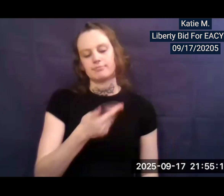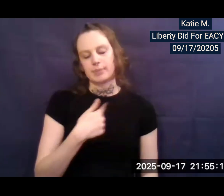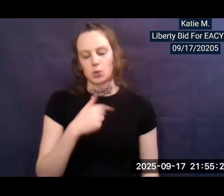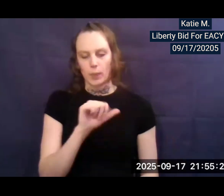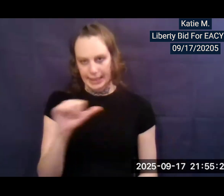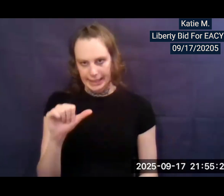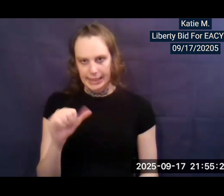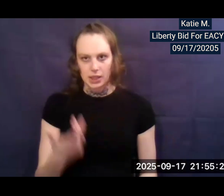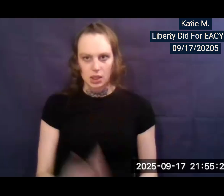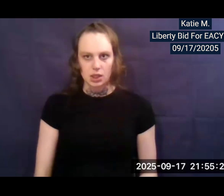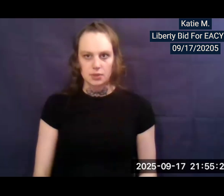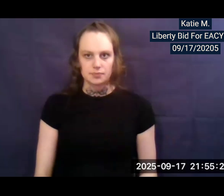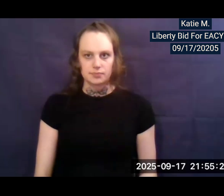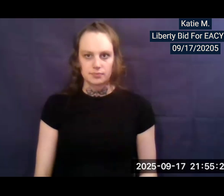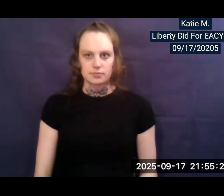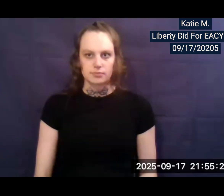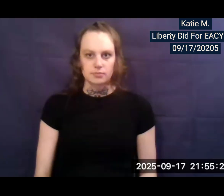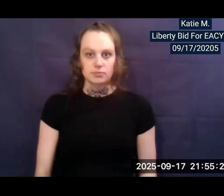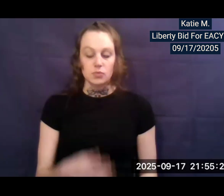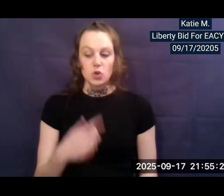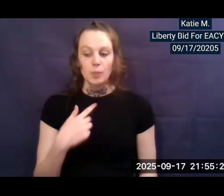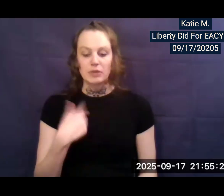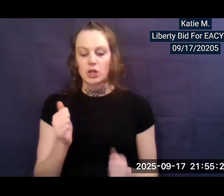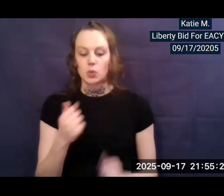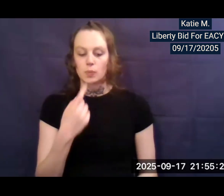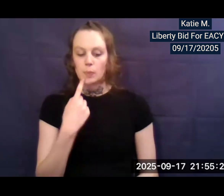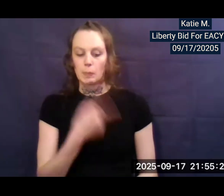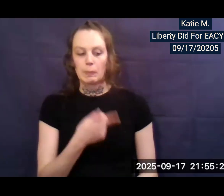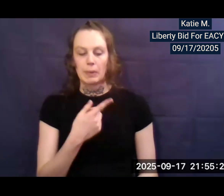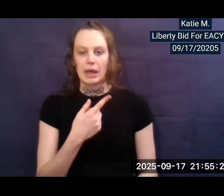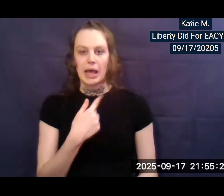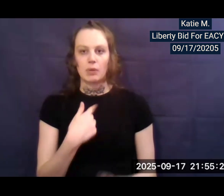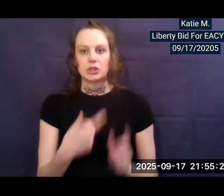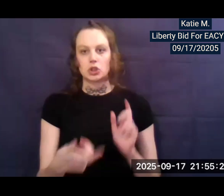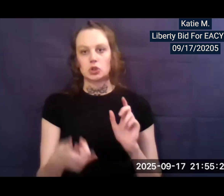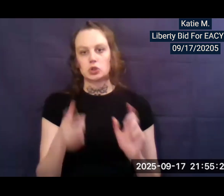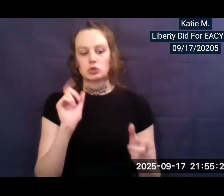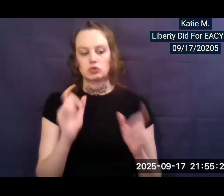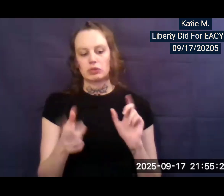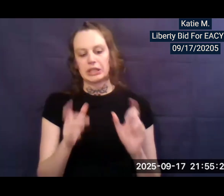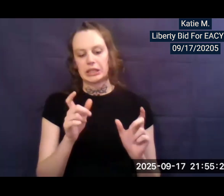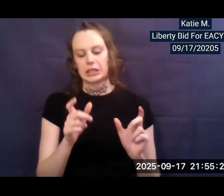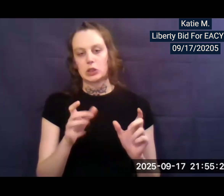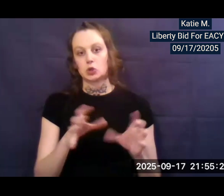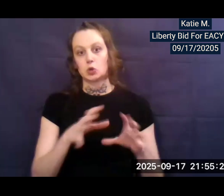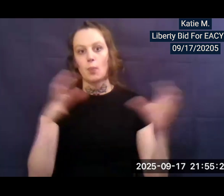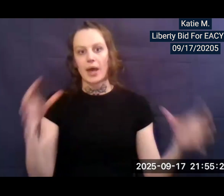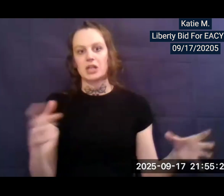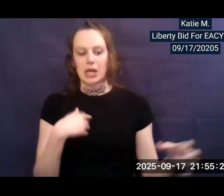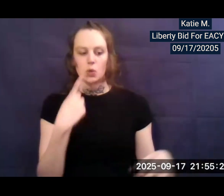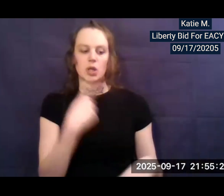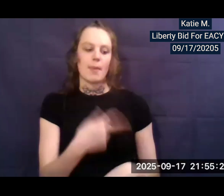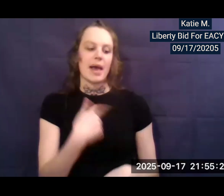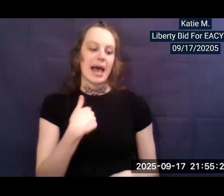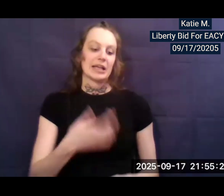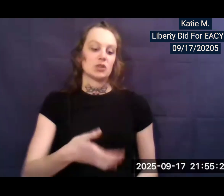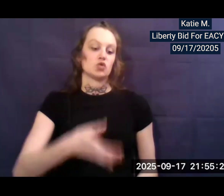to say I was drinking too much, it came out I drink too much sparkling water instead of I'm drinking 2 bottles of wine a